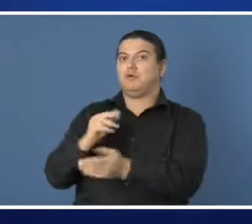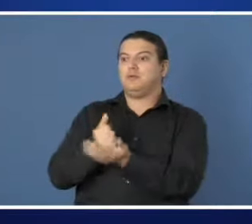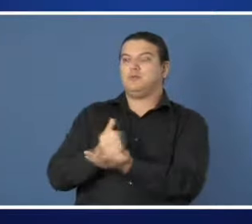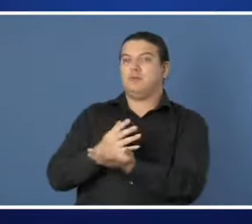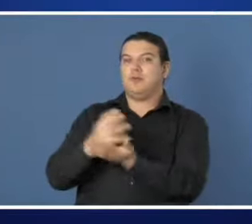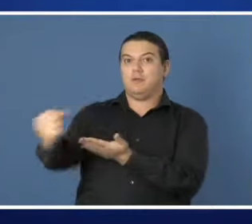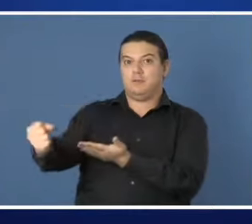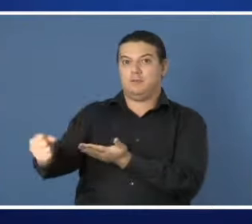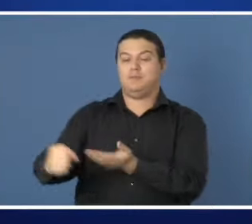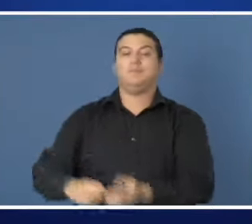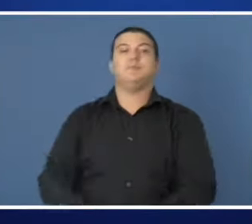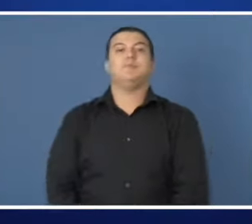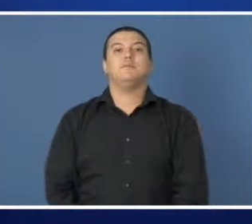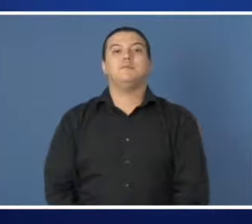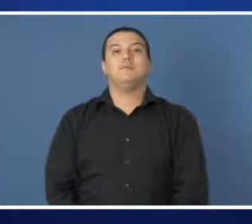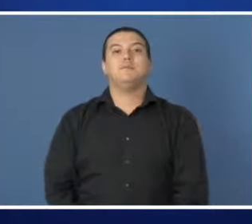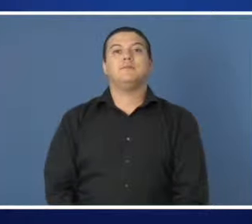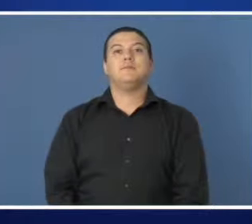use.